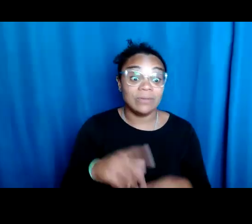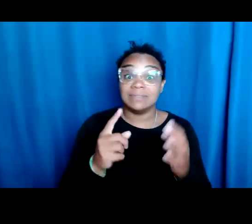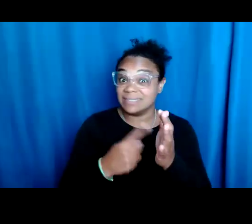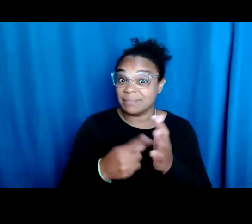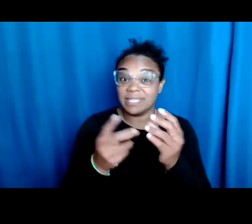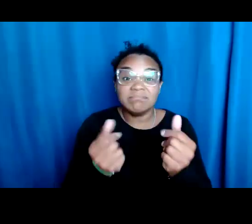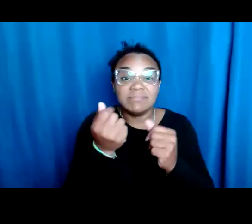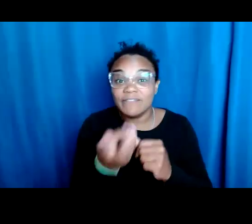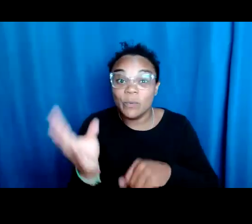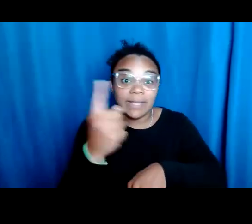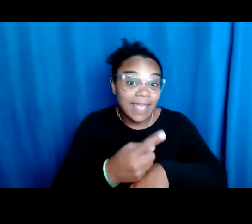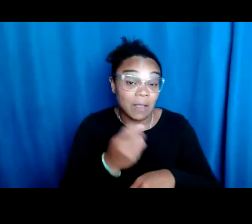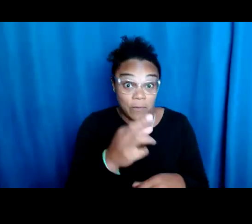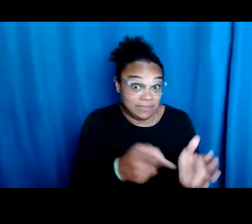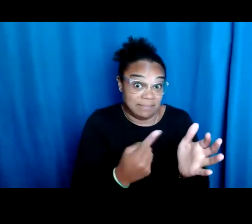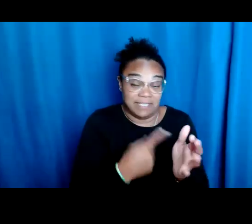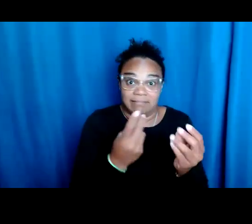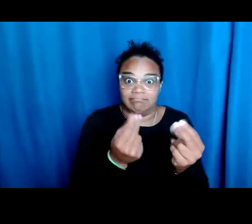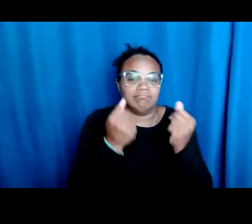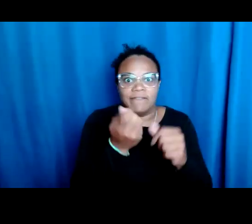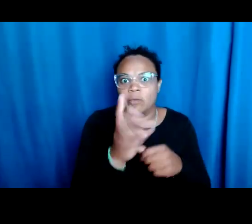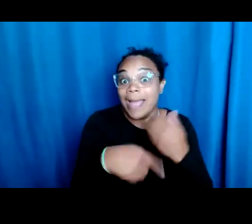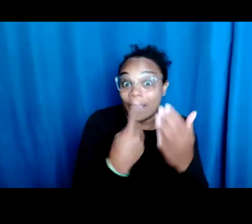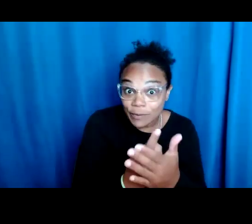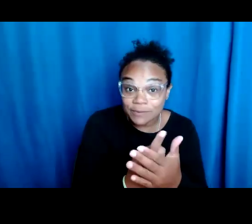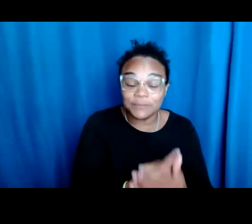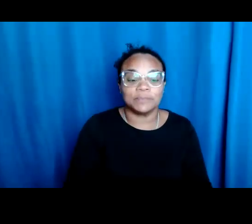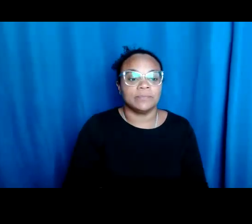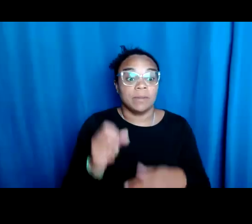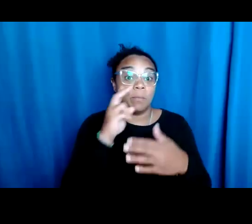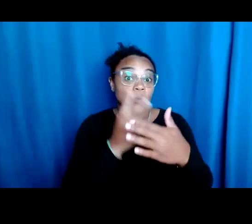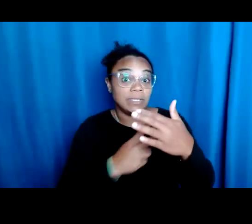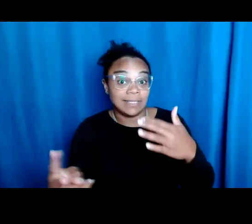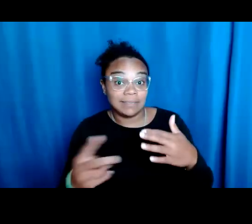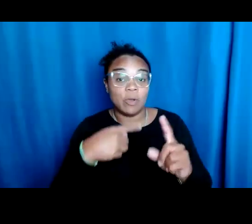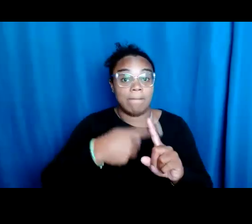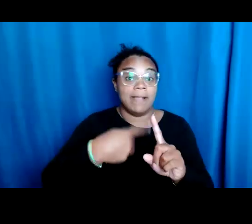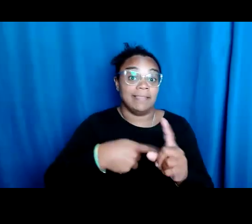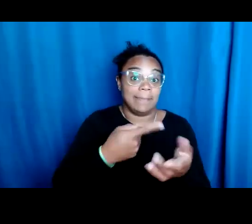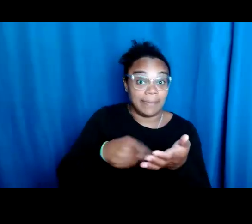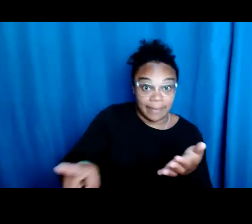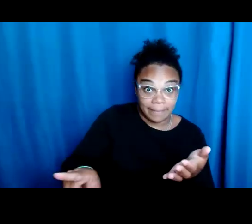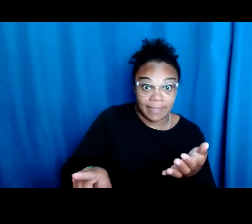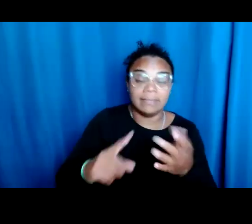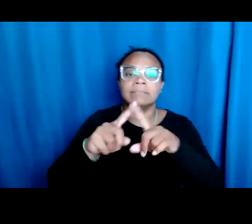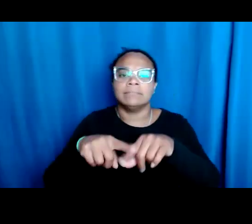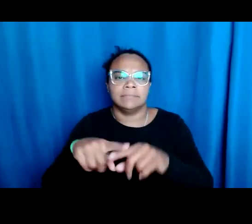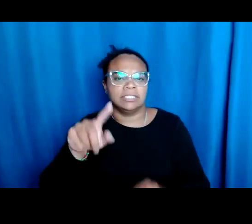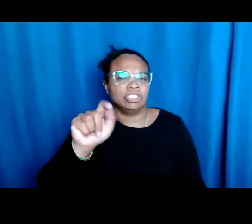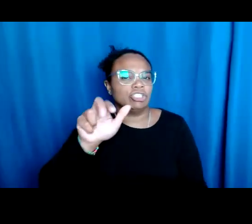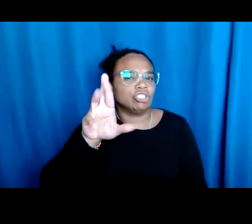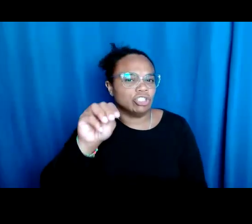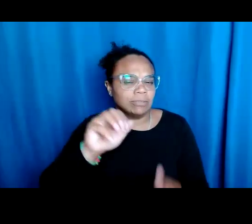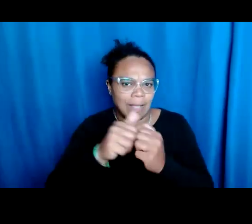hours. Predictable monthly payments depends on how long is the term? Is it 12 months